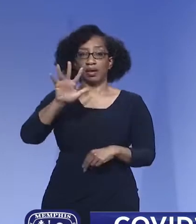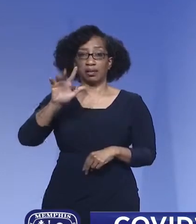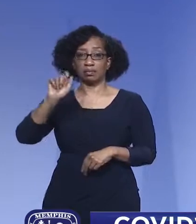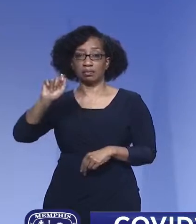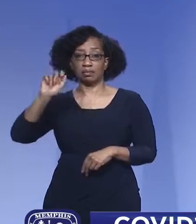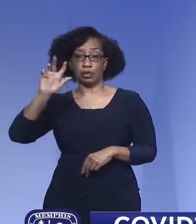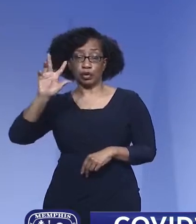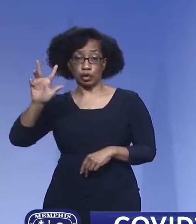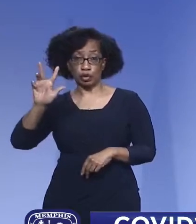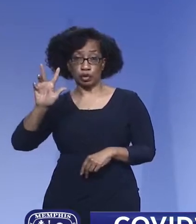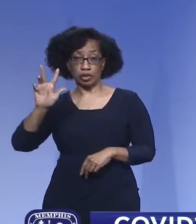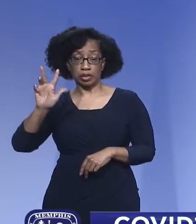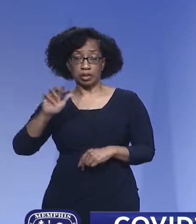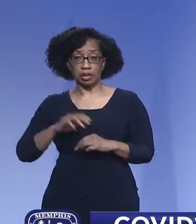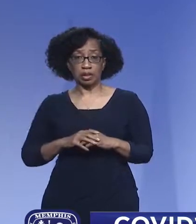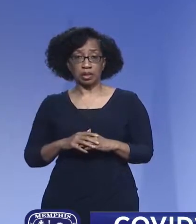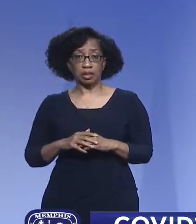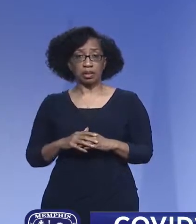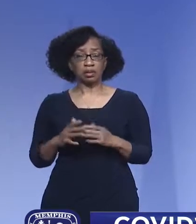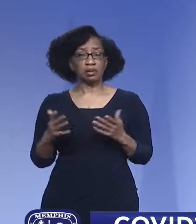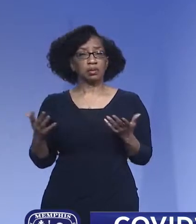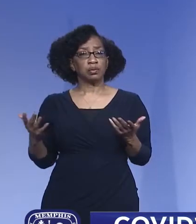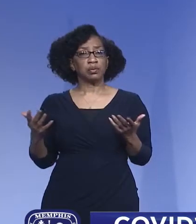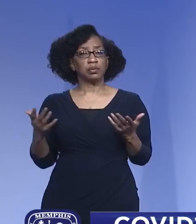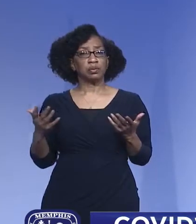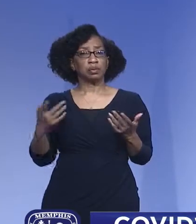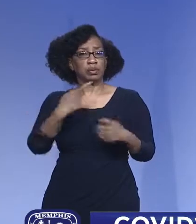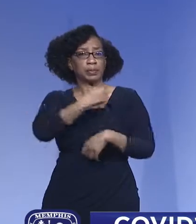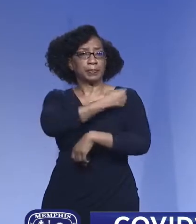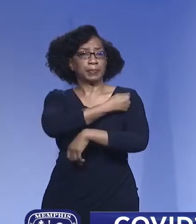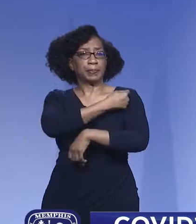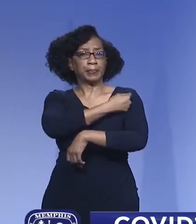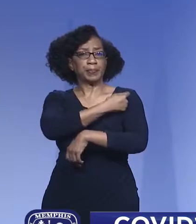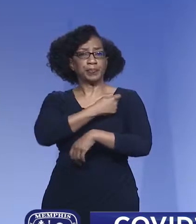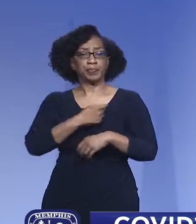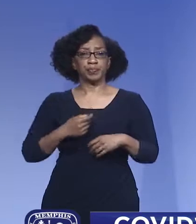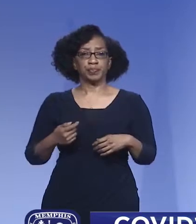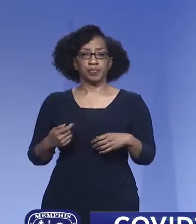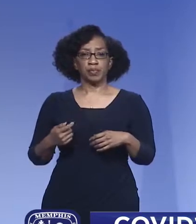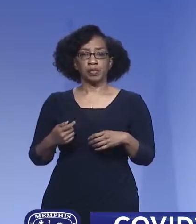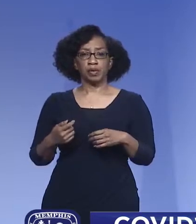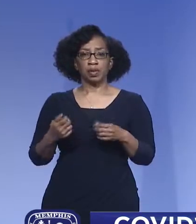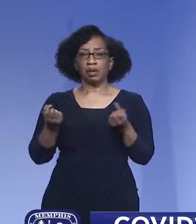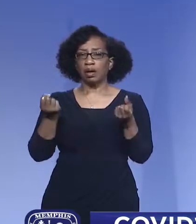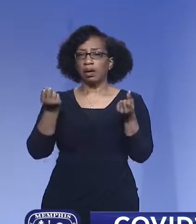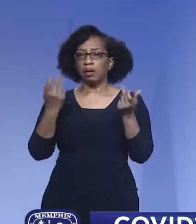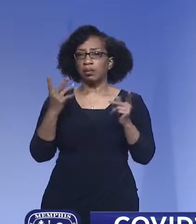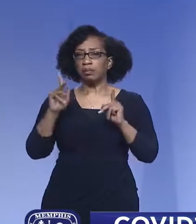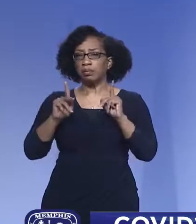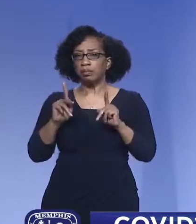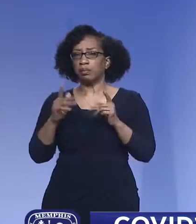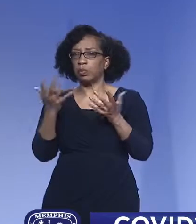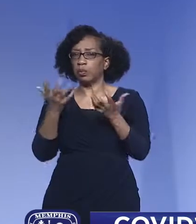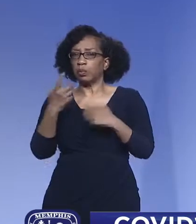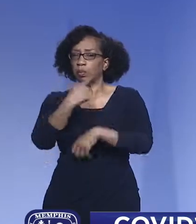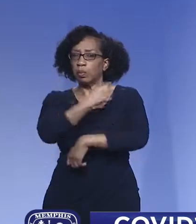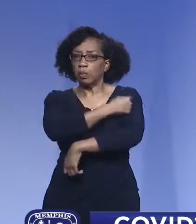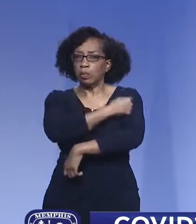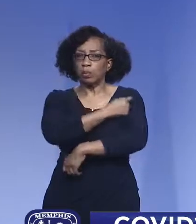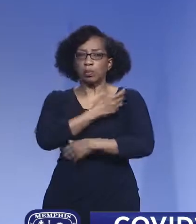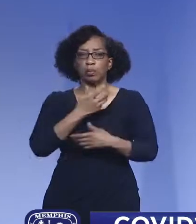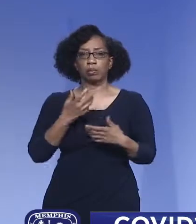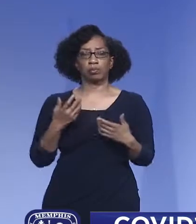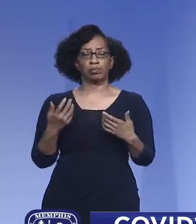week. What's just been your overall takeaway with the demand and supply so far, especially at the Pipkin site now that it's fully open,